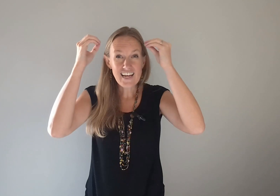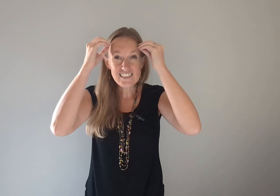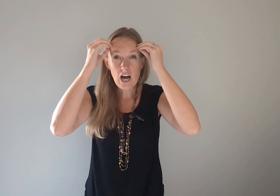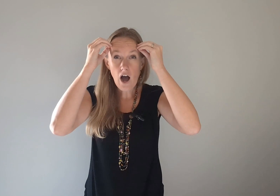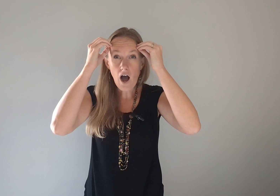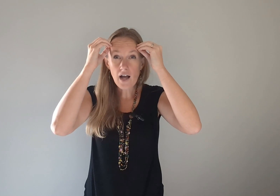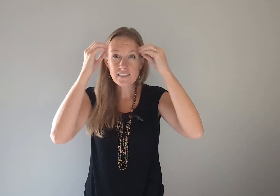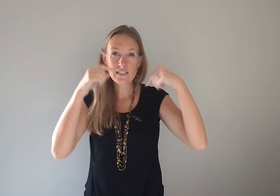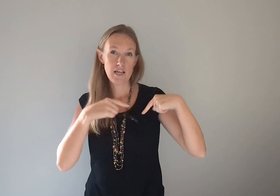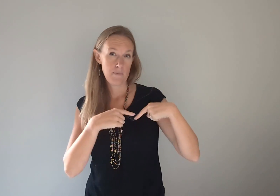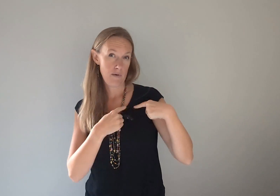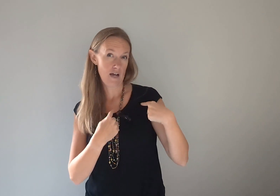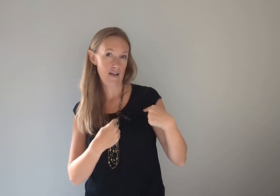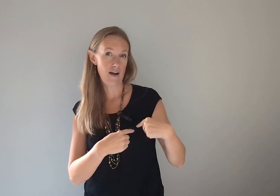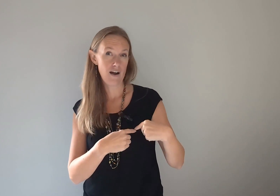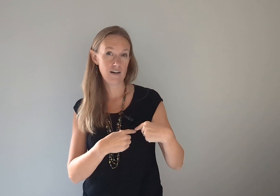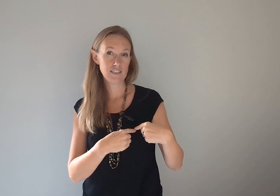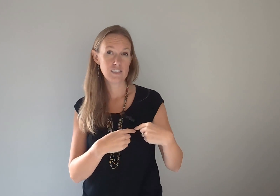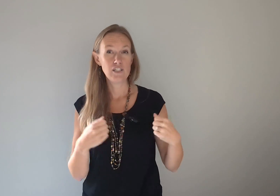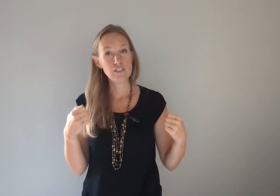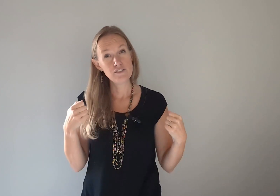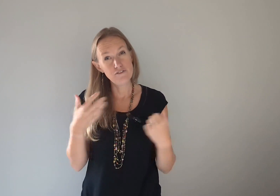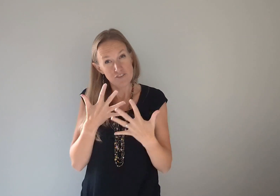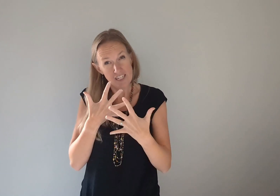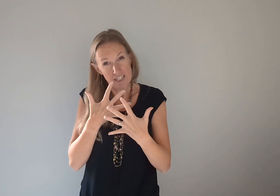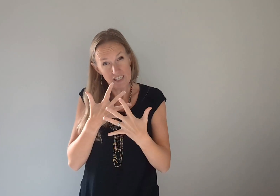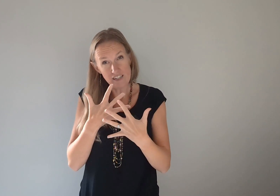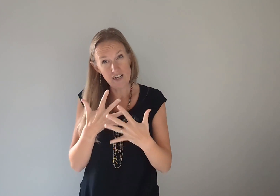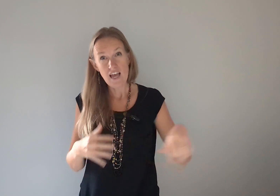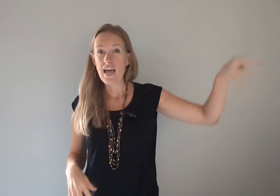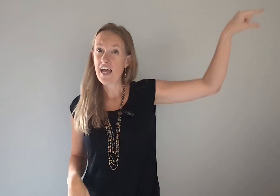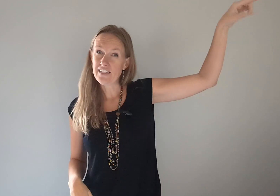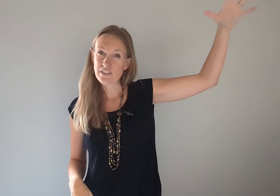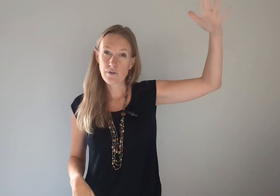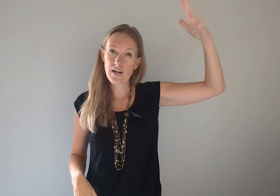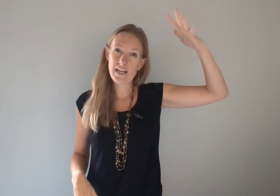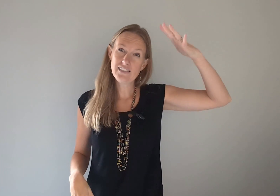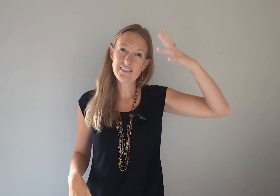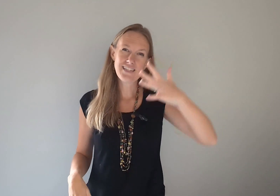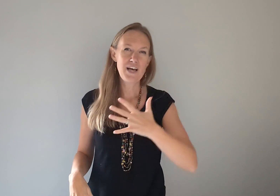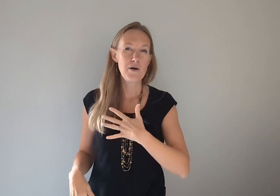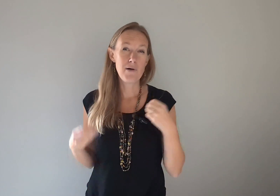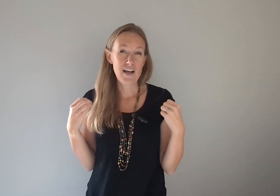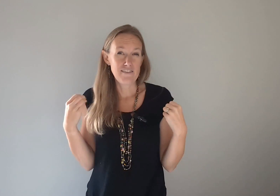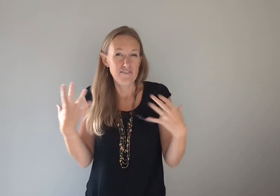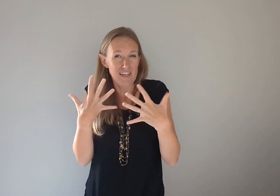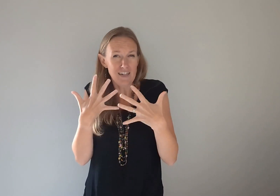that taught my heart to fear, and grace my